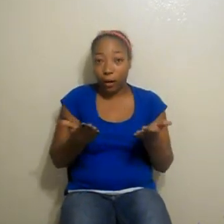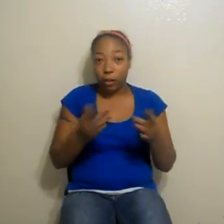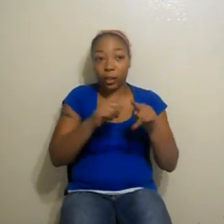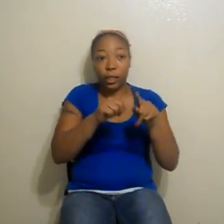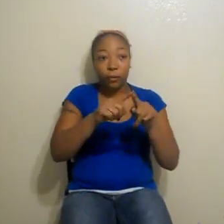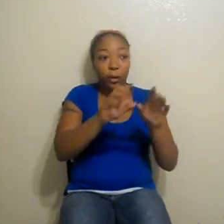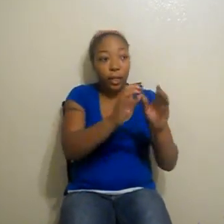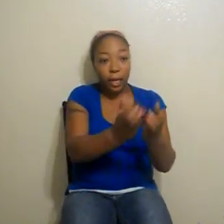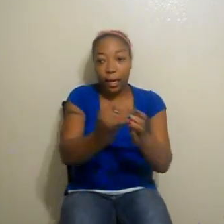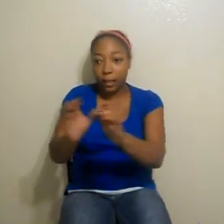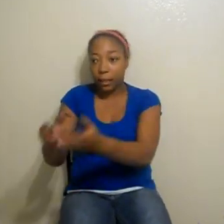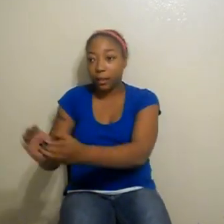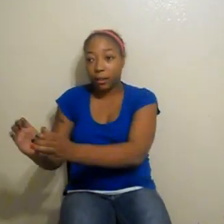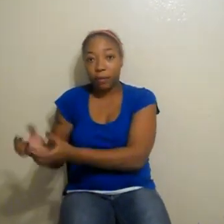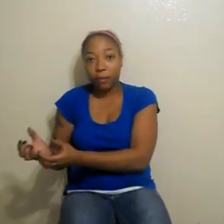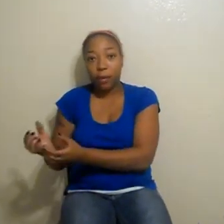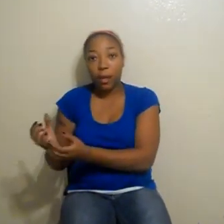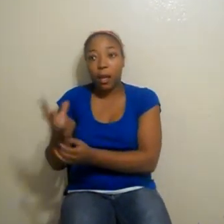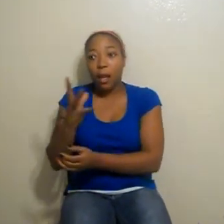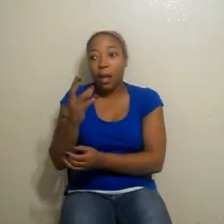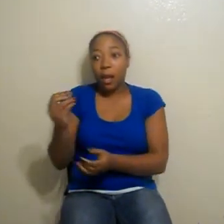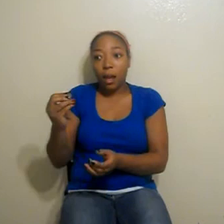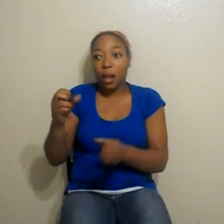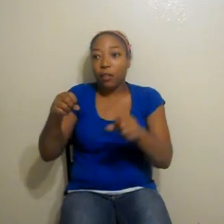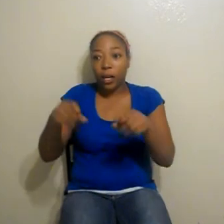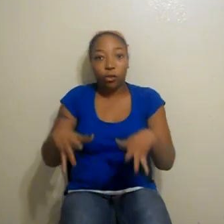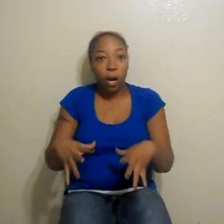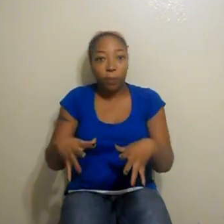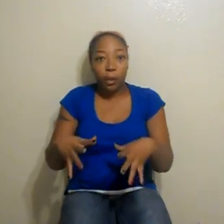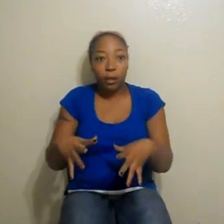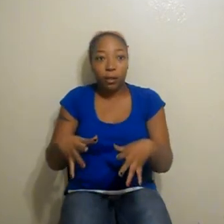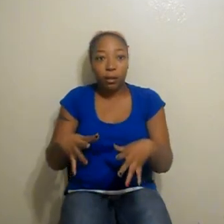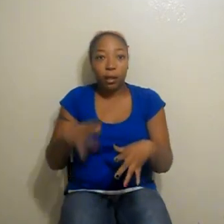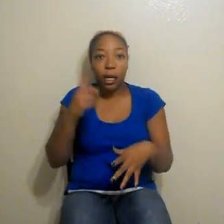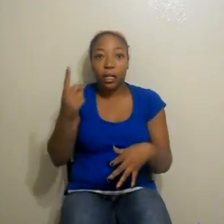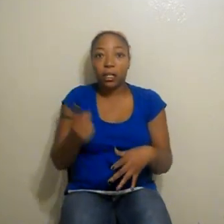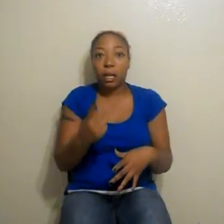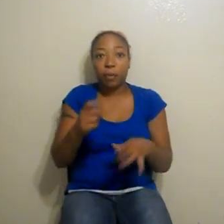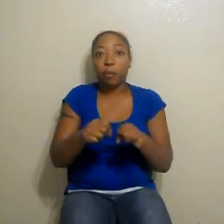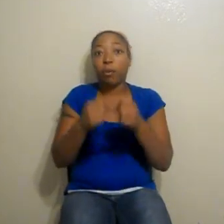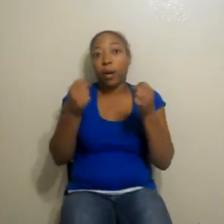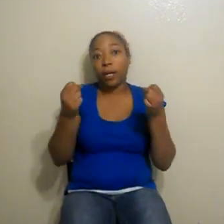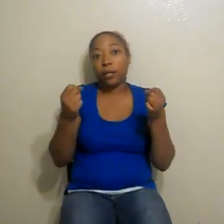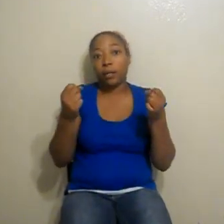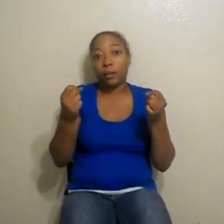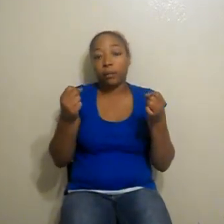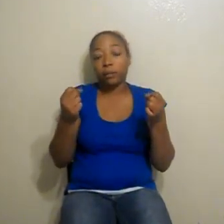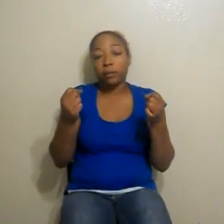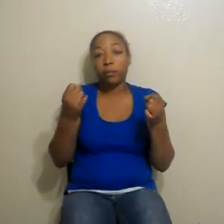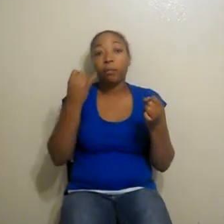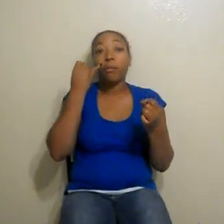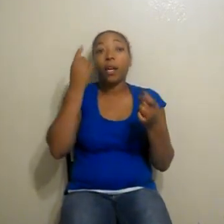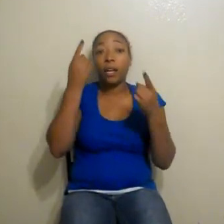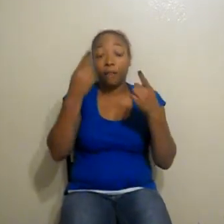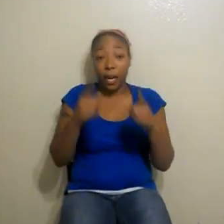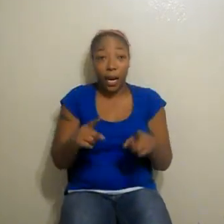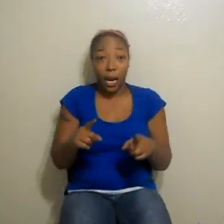to different classes and they drop it and something breaks. If that